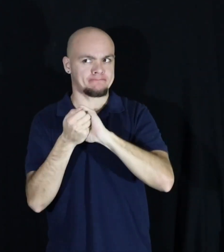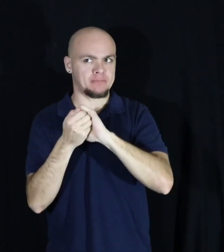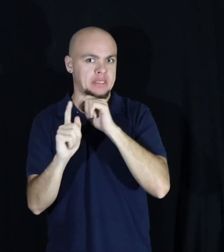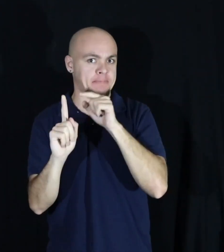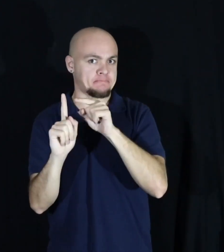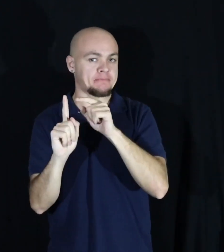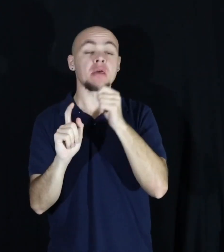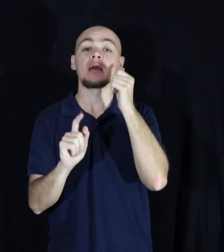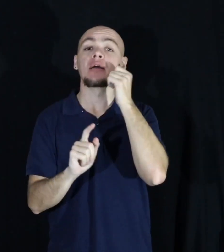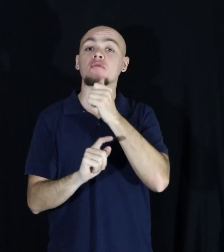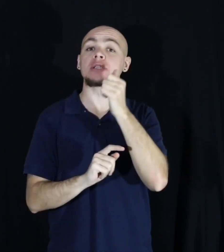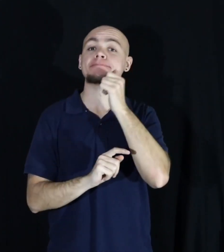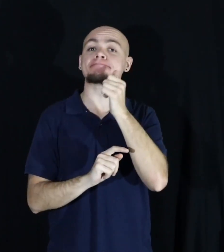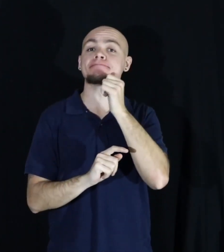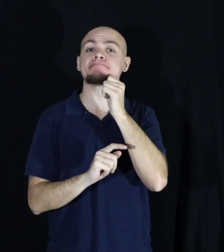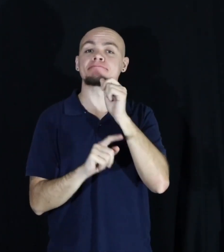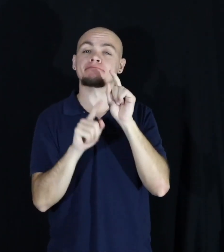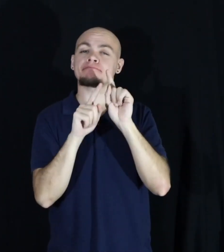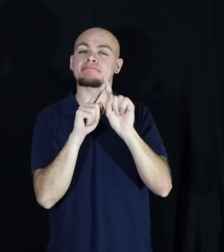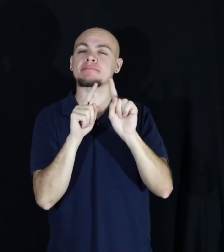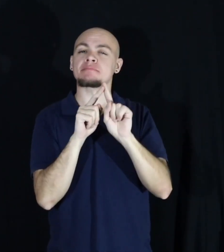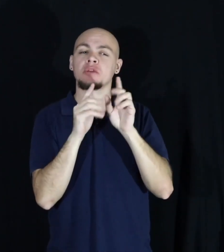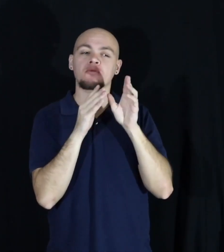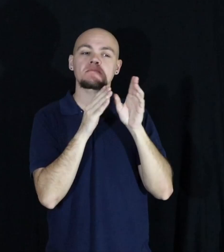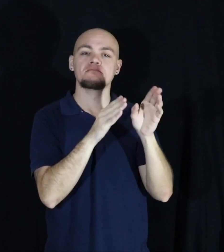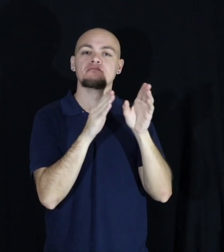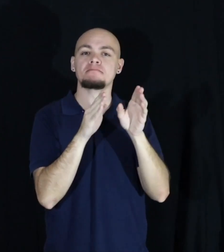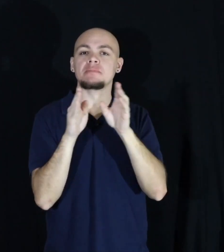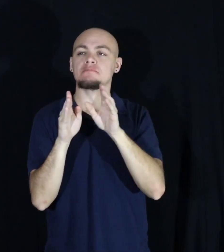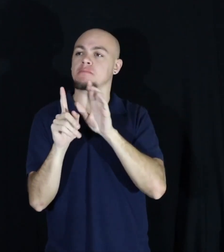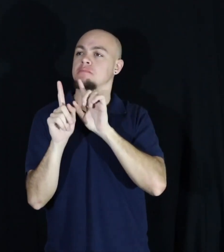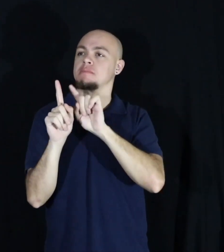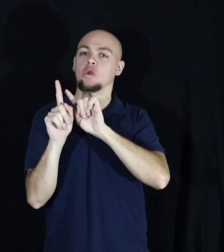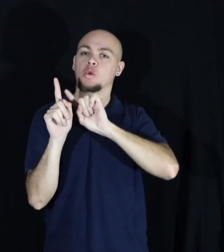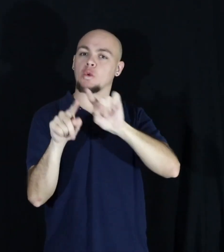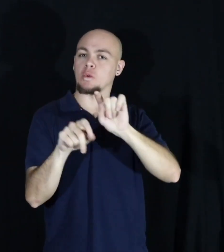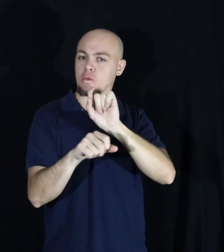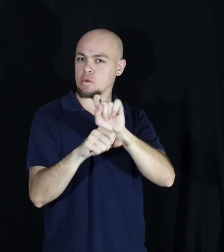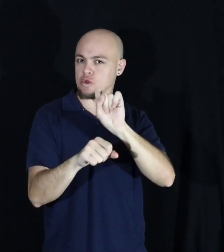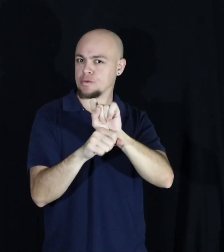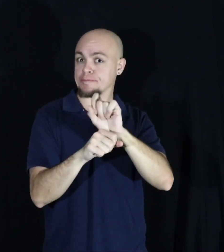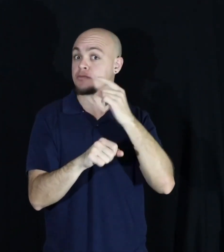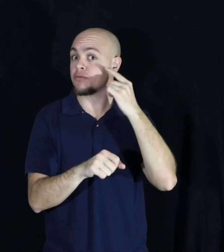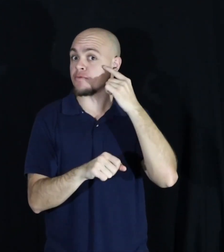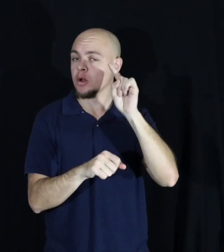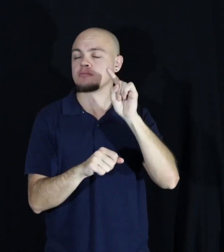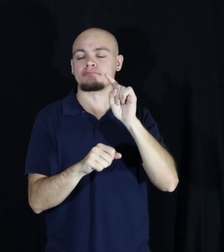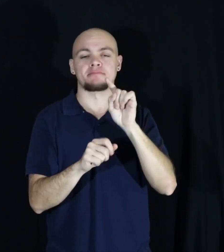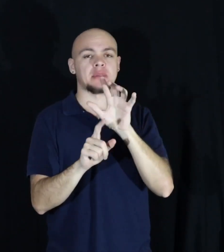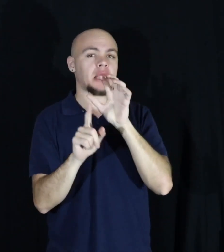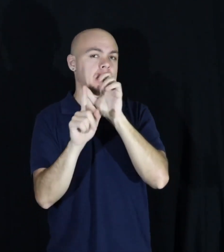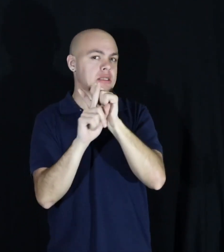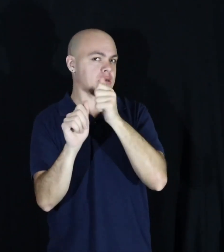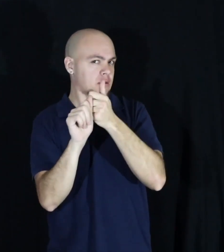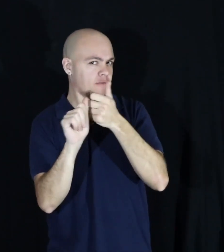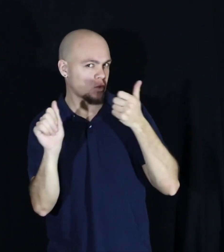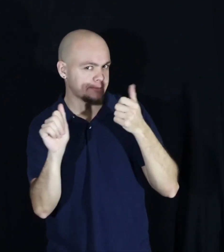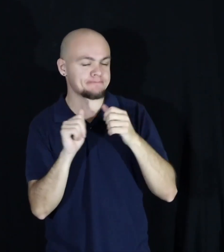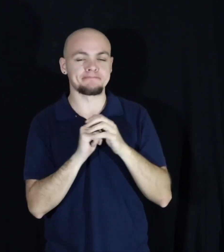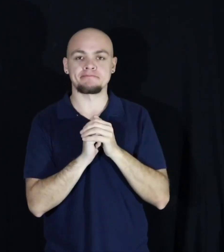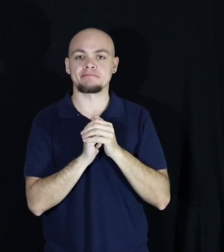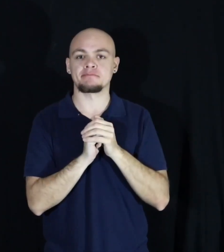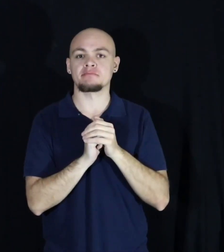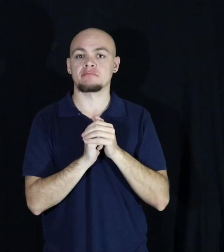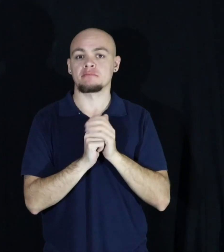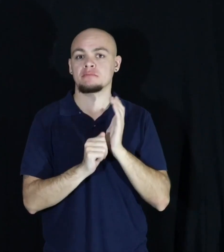Every day, he took different routes to his work in Iraq to avoid being attacked. Some